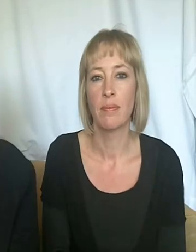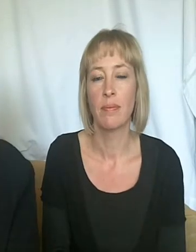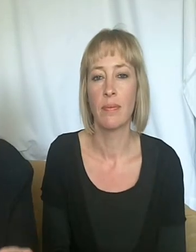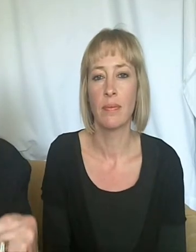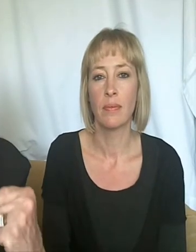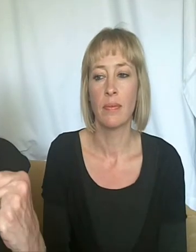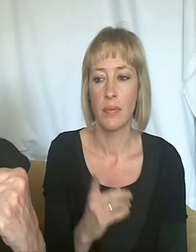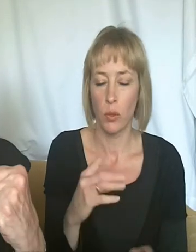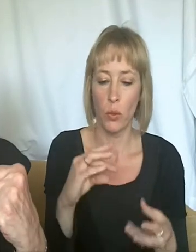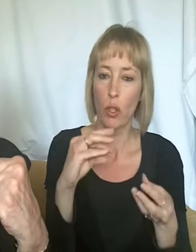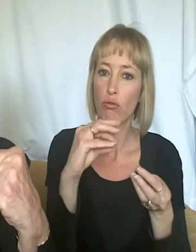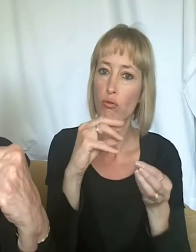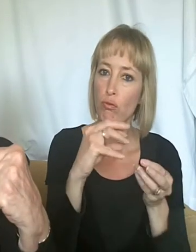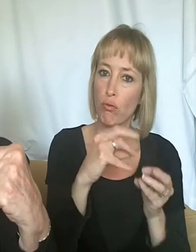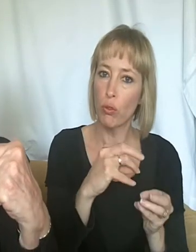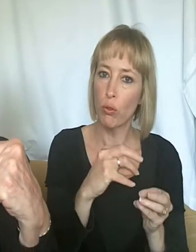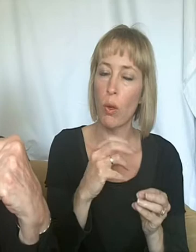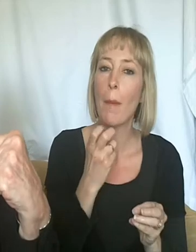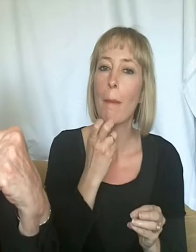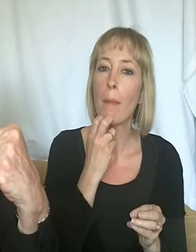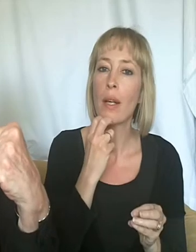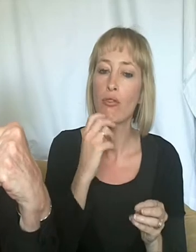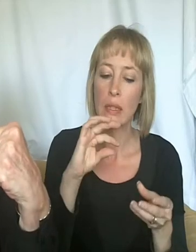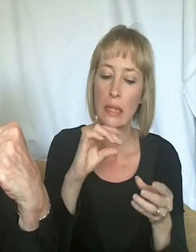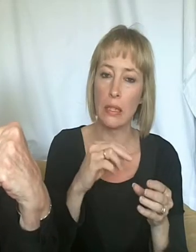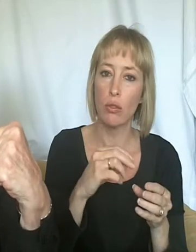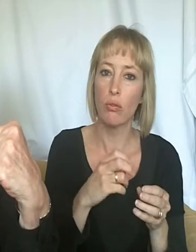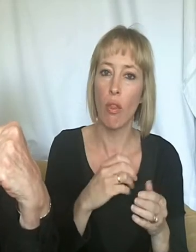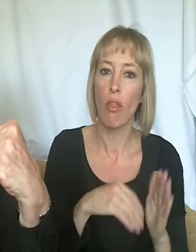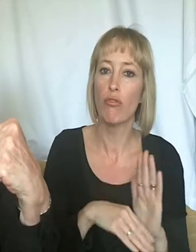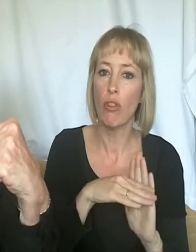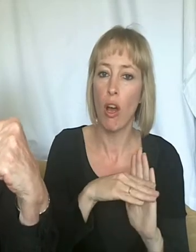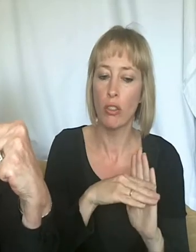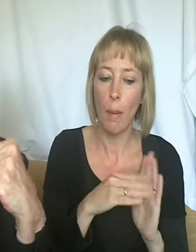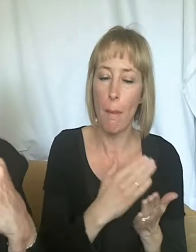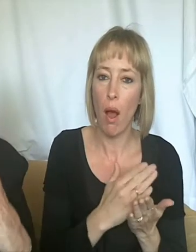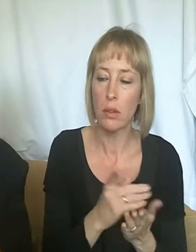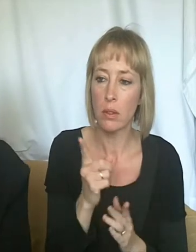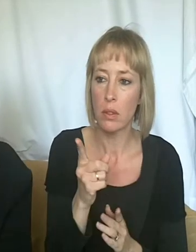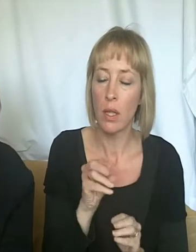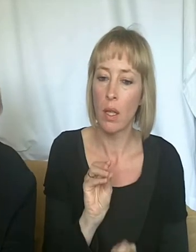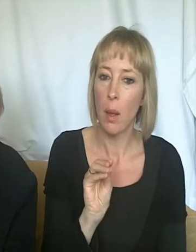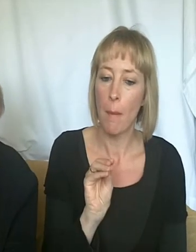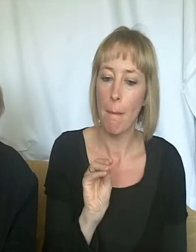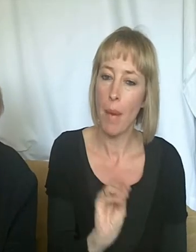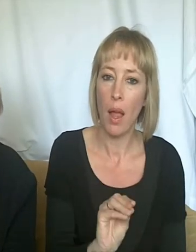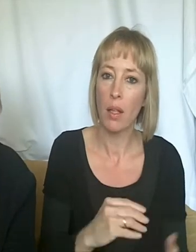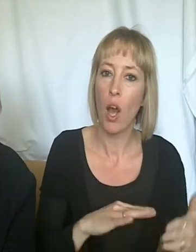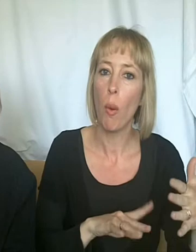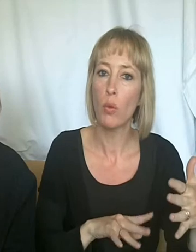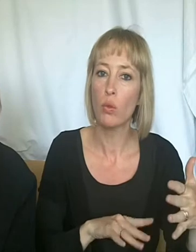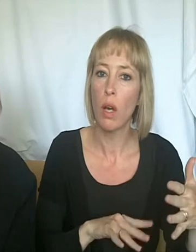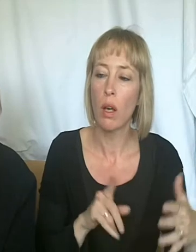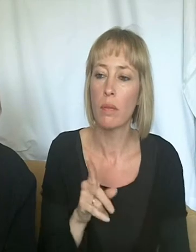so you simply screw the battery into the charger and plug it into your